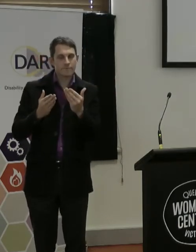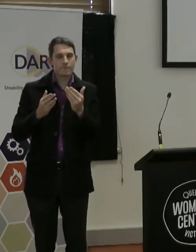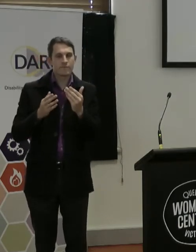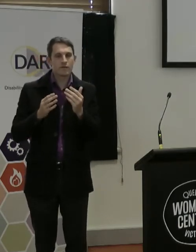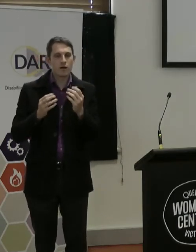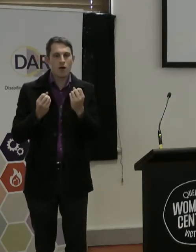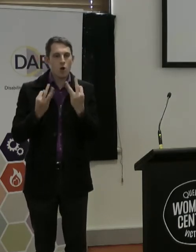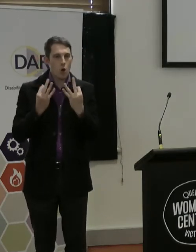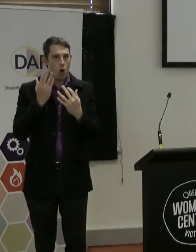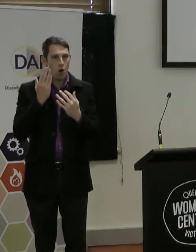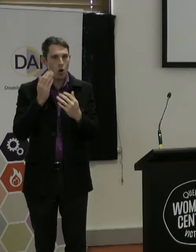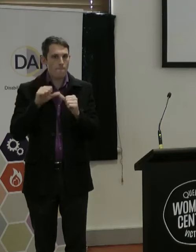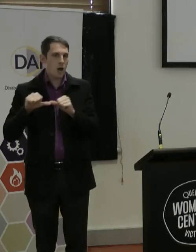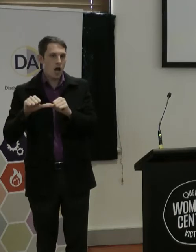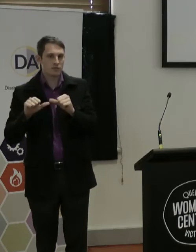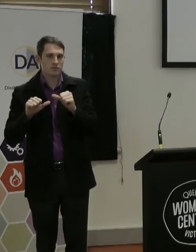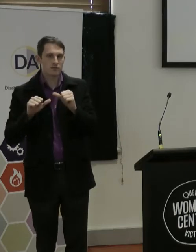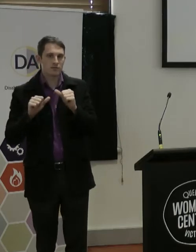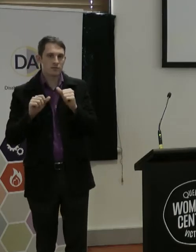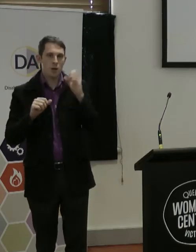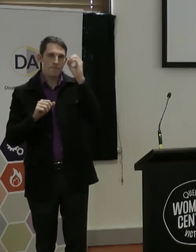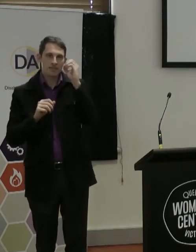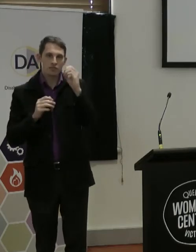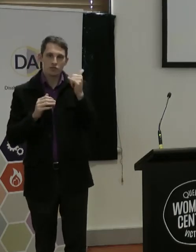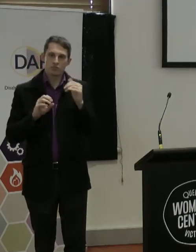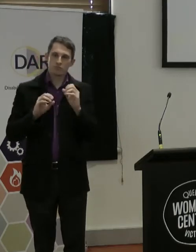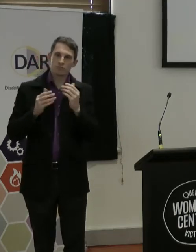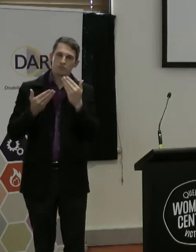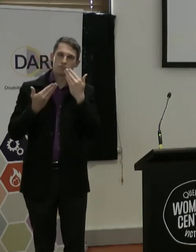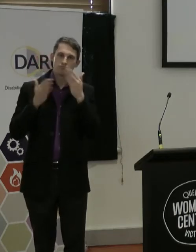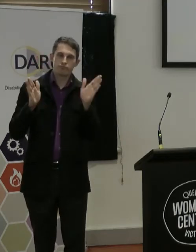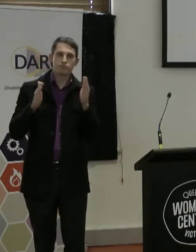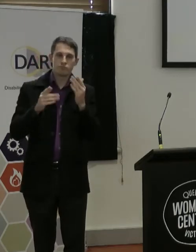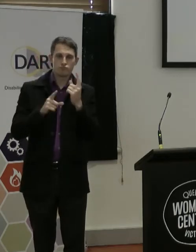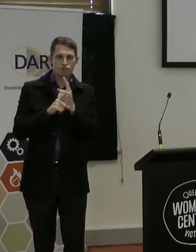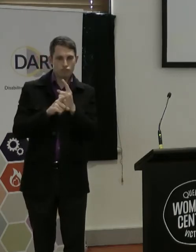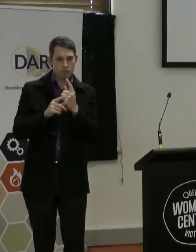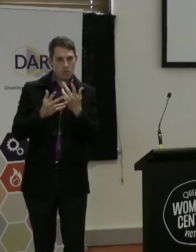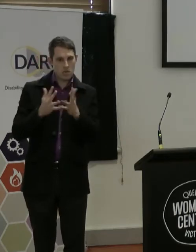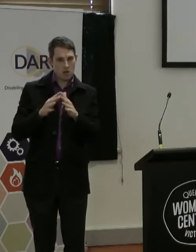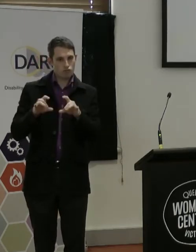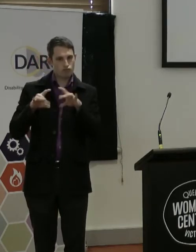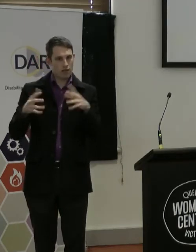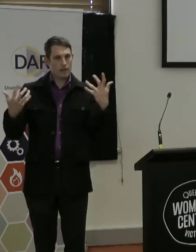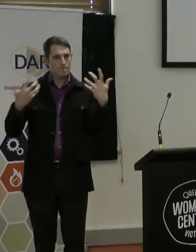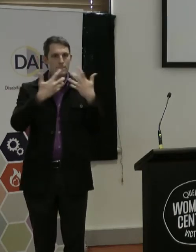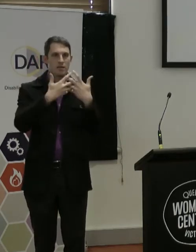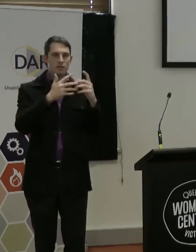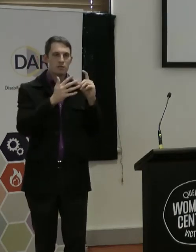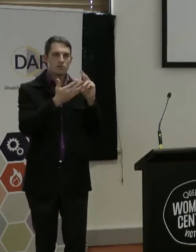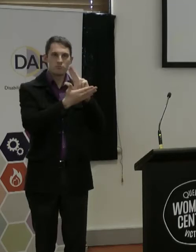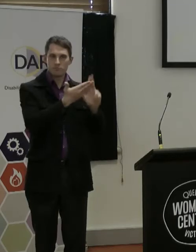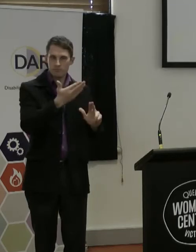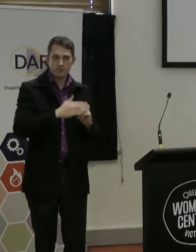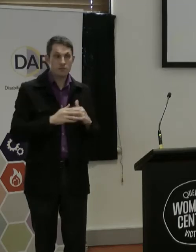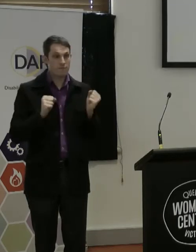how Australia and the other countries that are reporting are stacking up in regards to meeting their human rights obligations. So there was the Australian